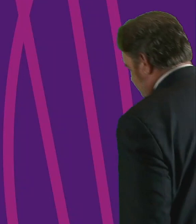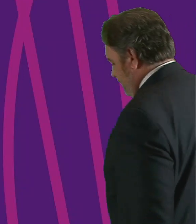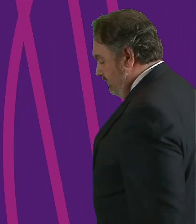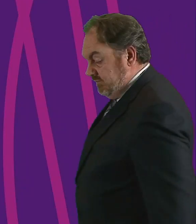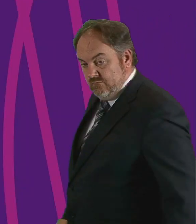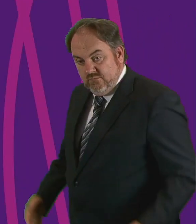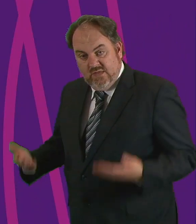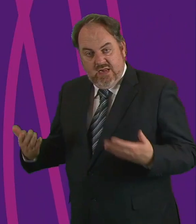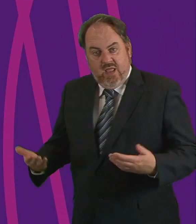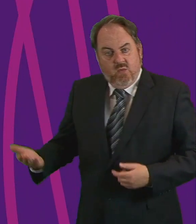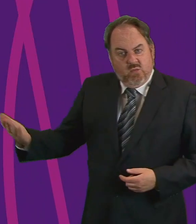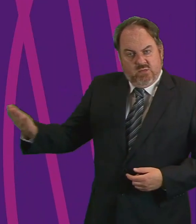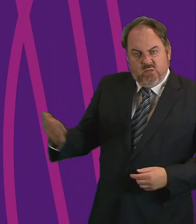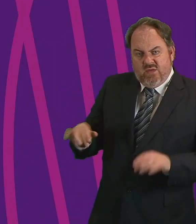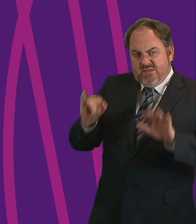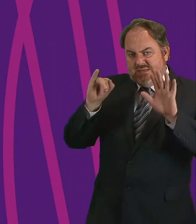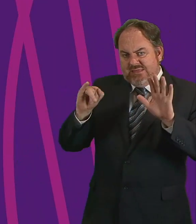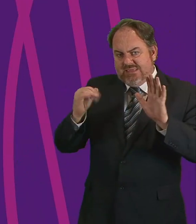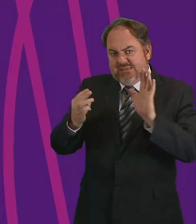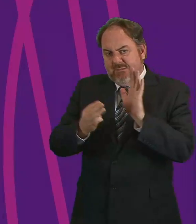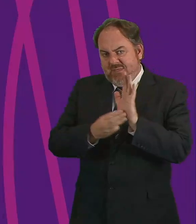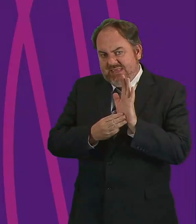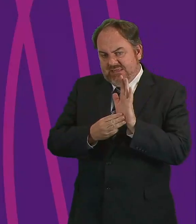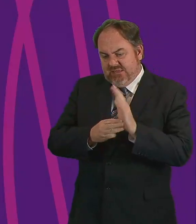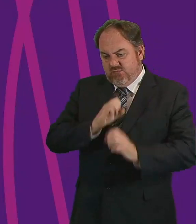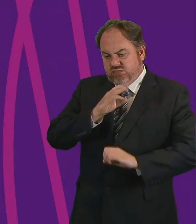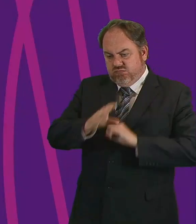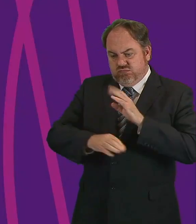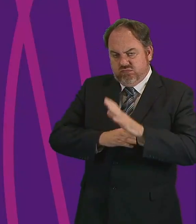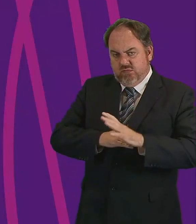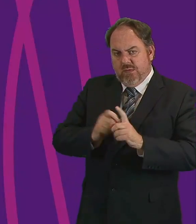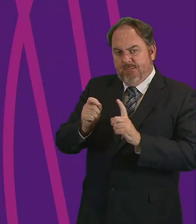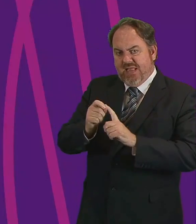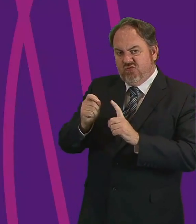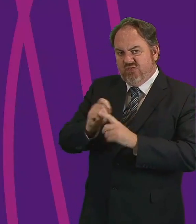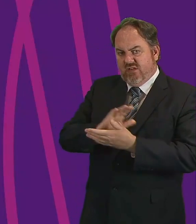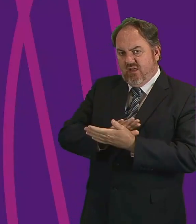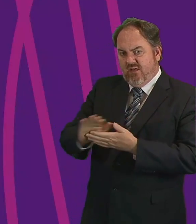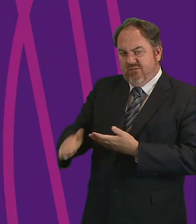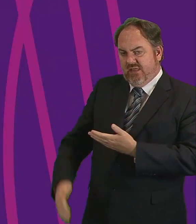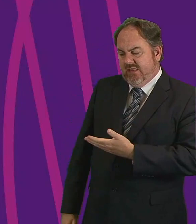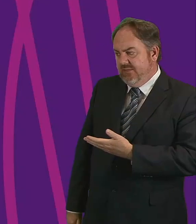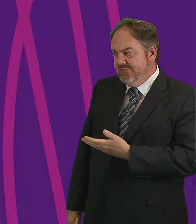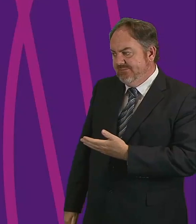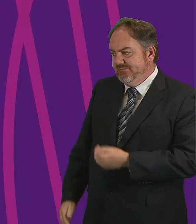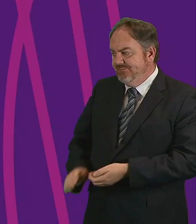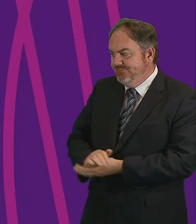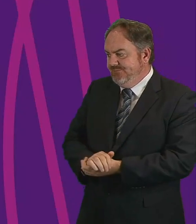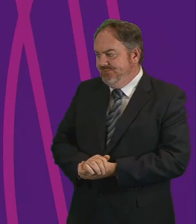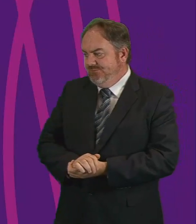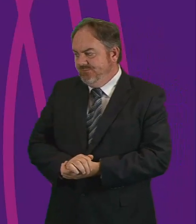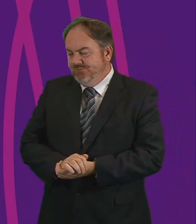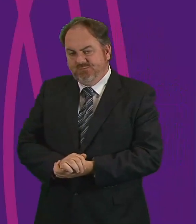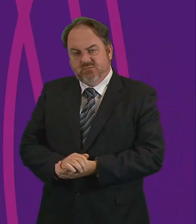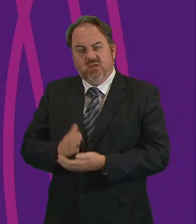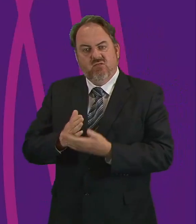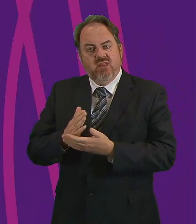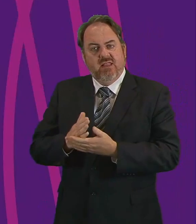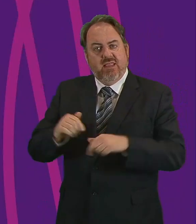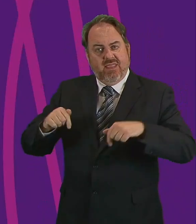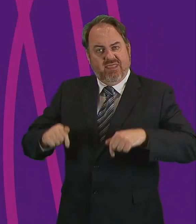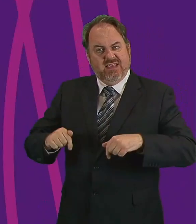please. Thank you very much, Presiding Officer. And I welcome the fact that we're having this debate. As the Cabinet Secretary said, we're having this debate